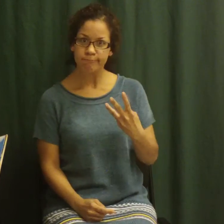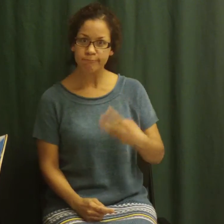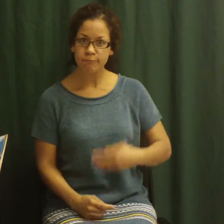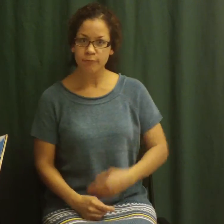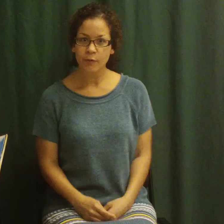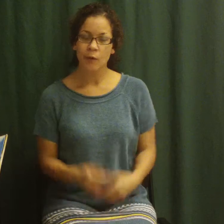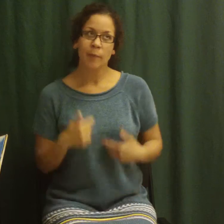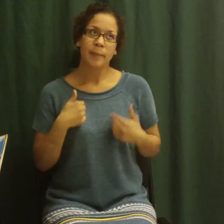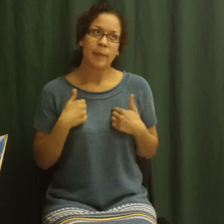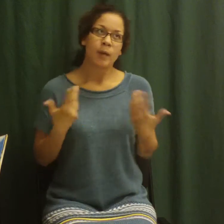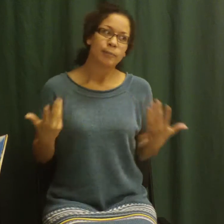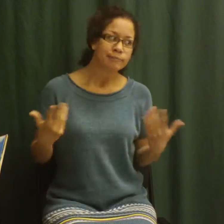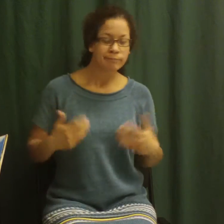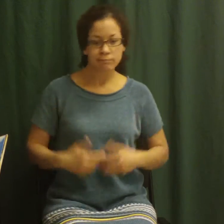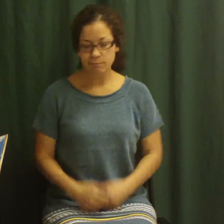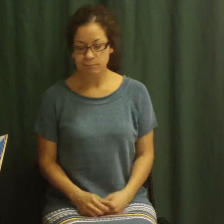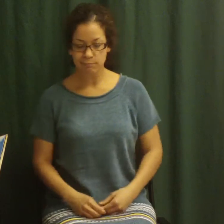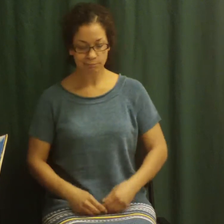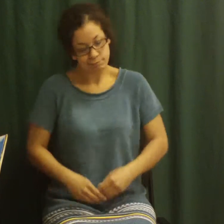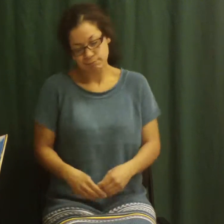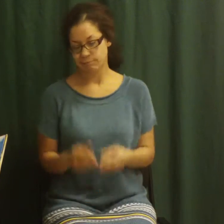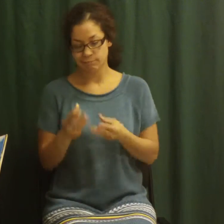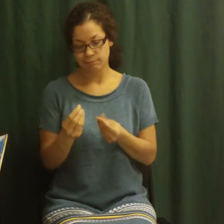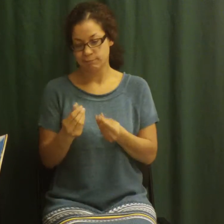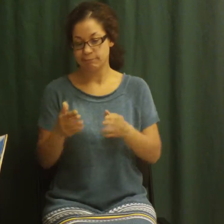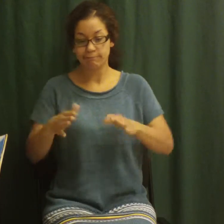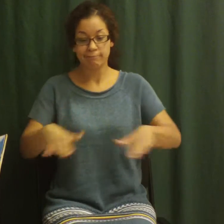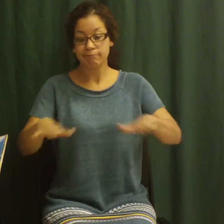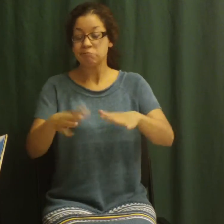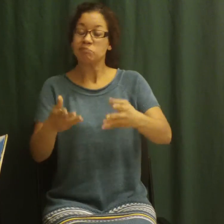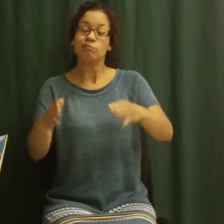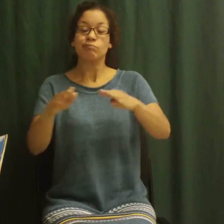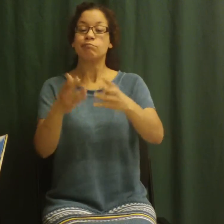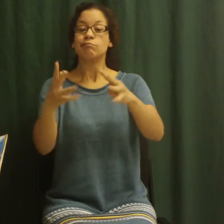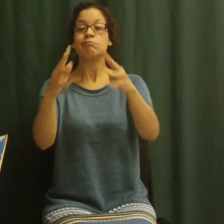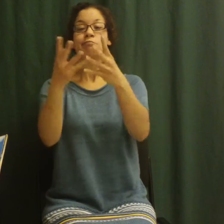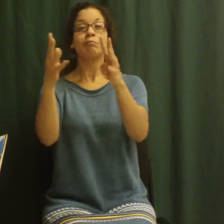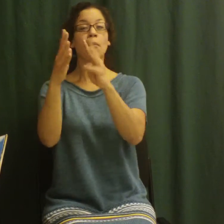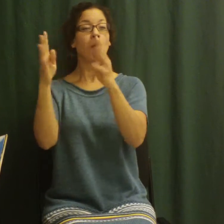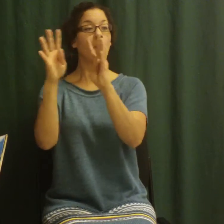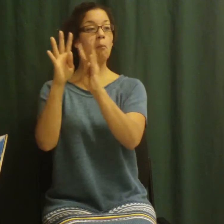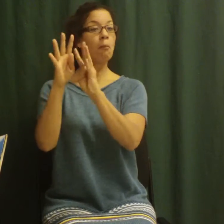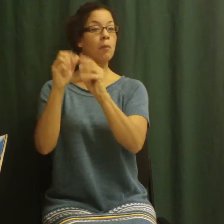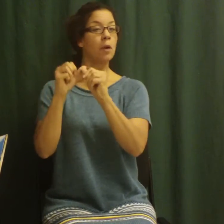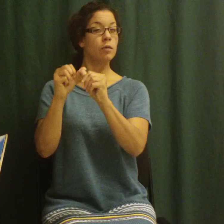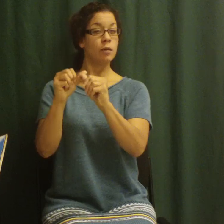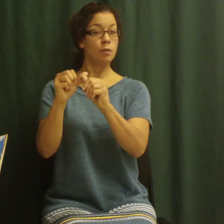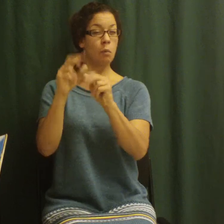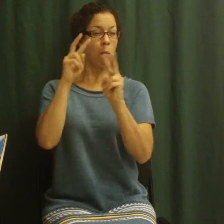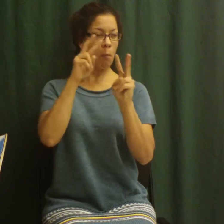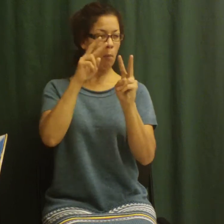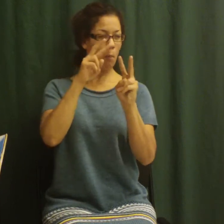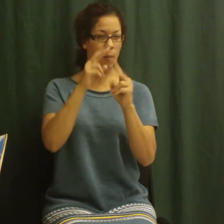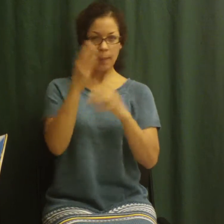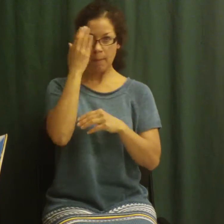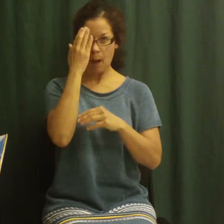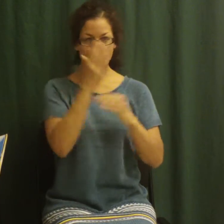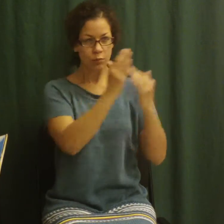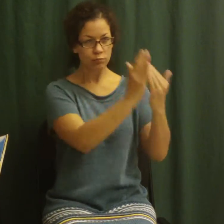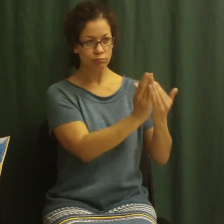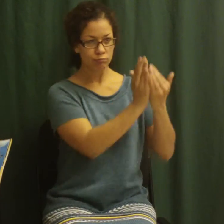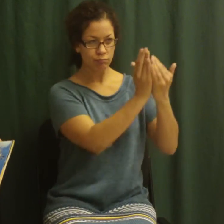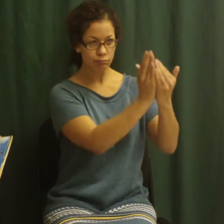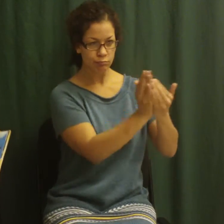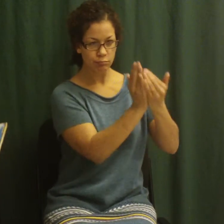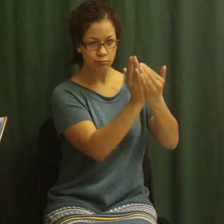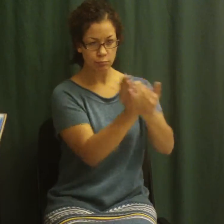my sandcastle, but I kept an eye on the pirates. By then, they were rowing